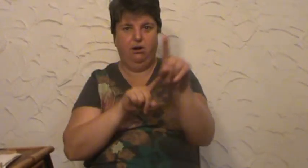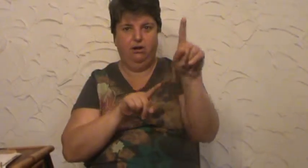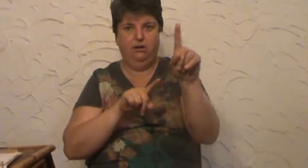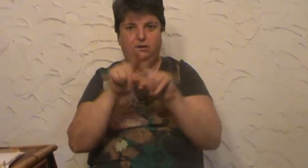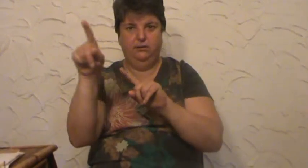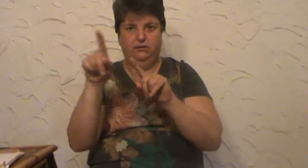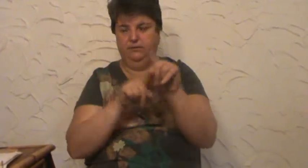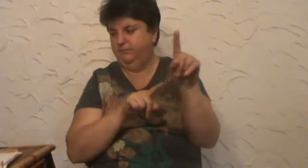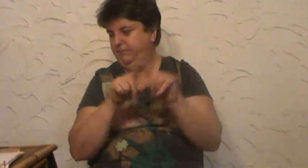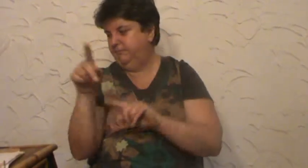star.